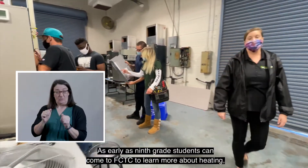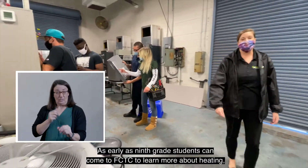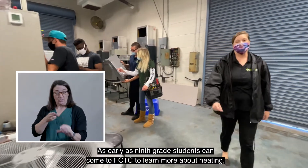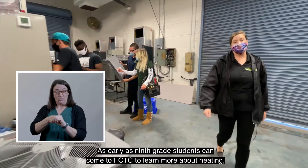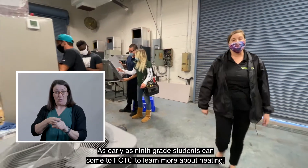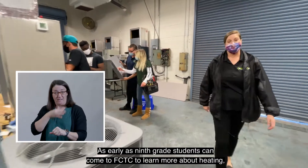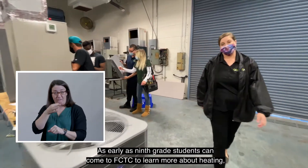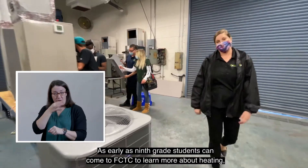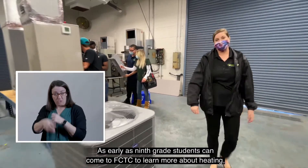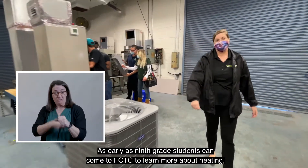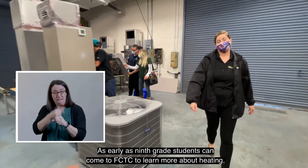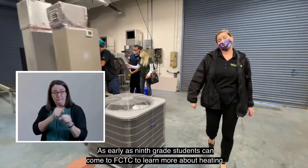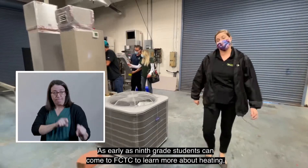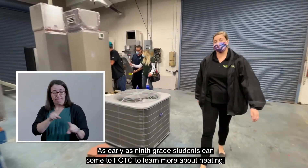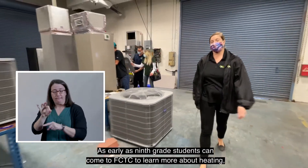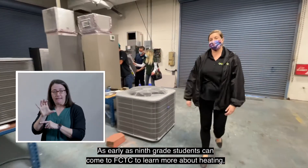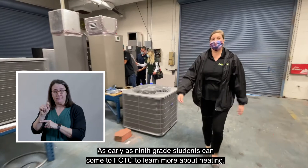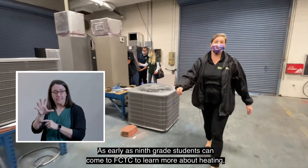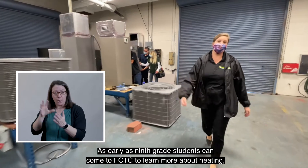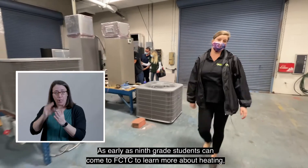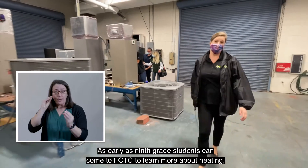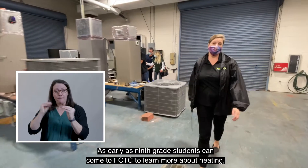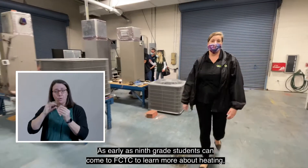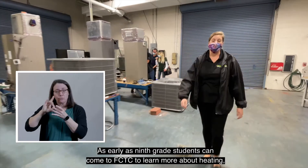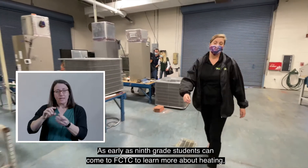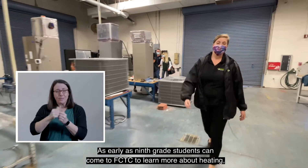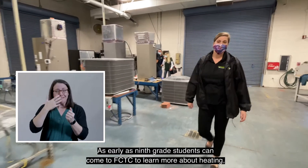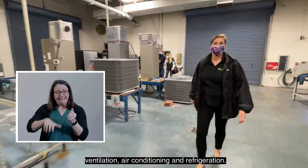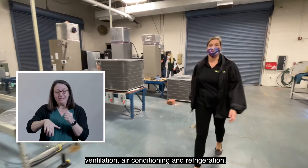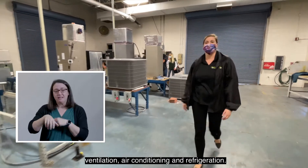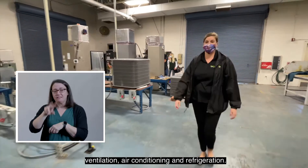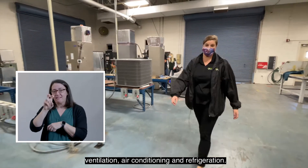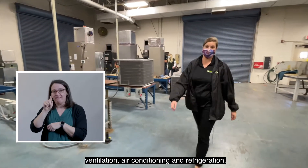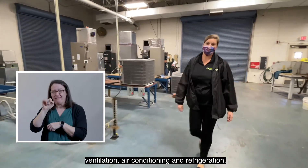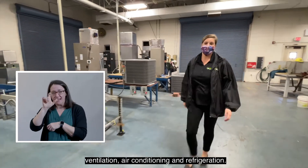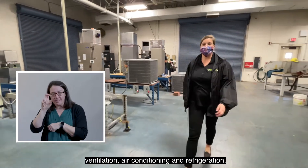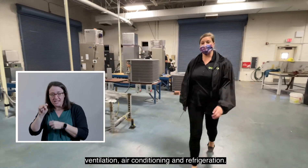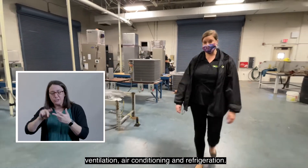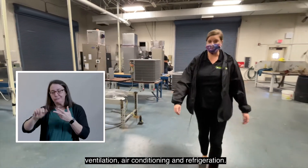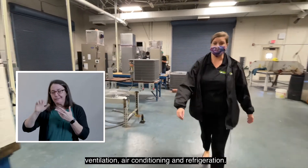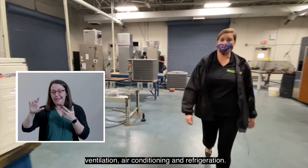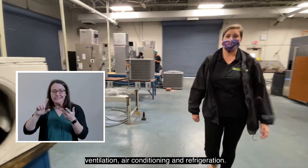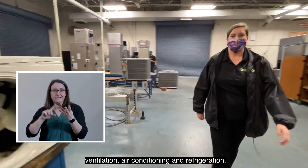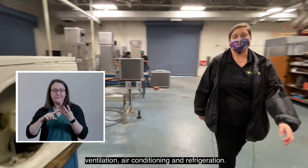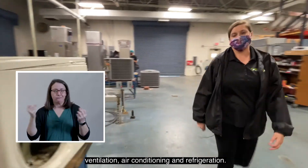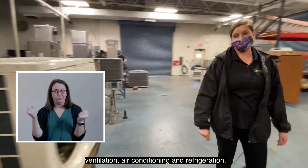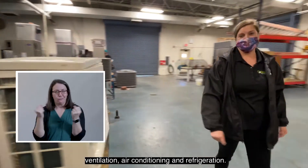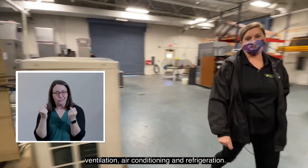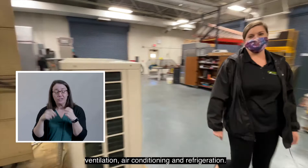As early as 9th grade, students can come to FCTC to learn more about heating, ventilation, air conditioning,